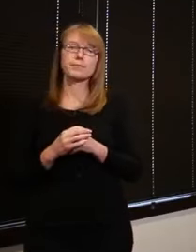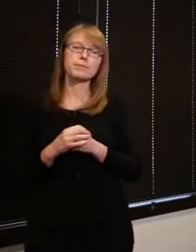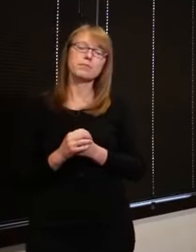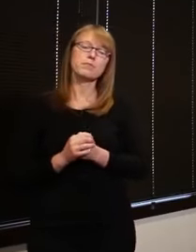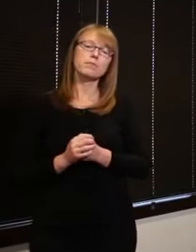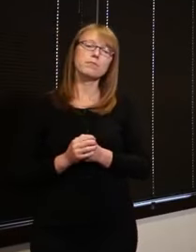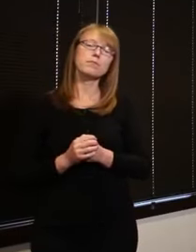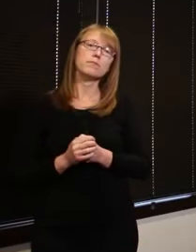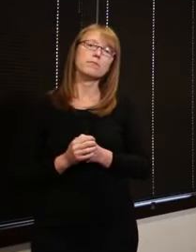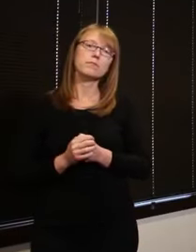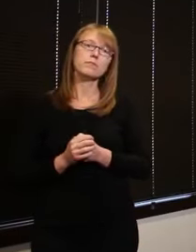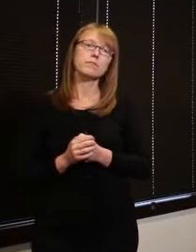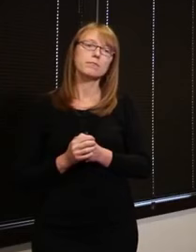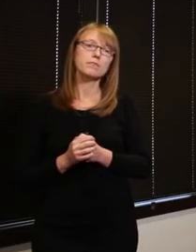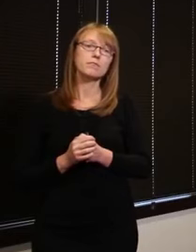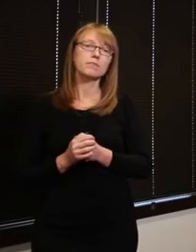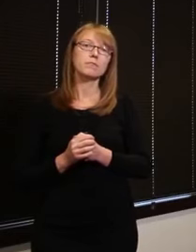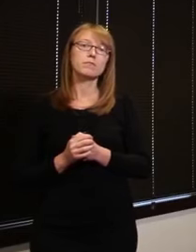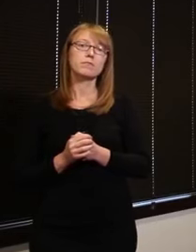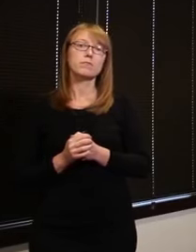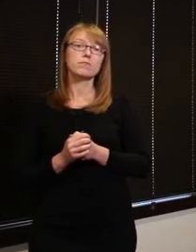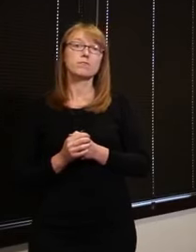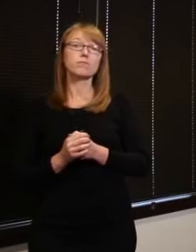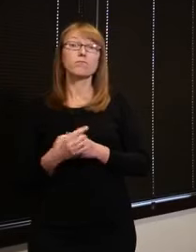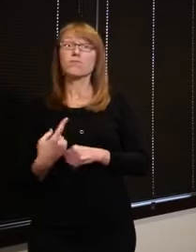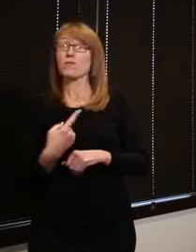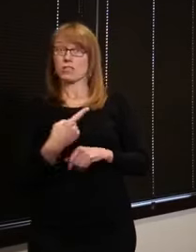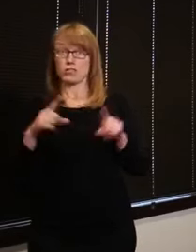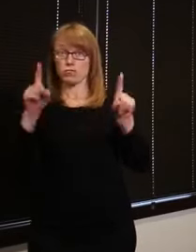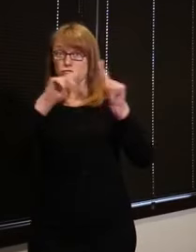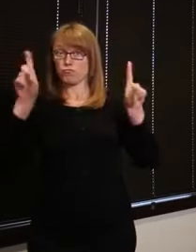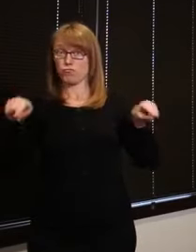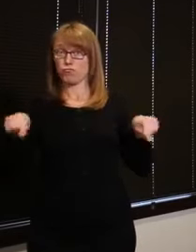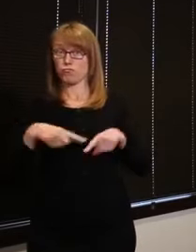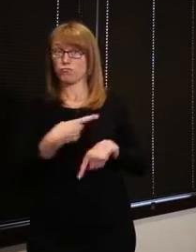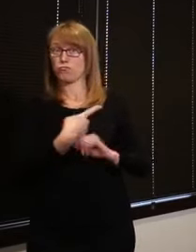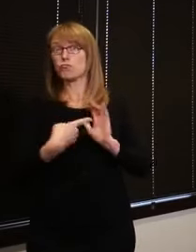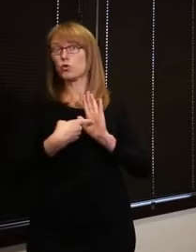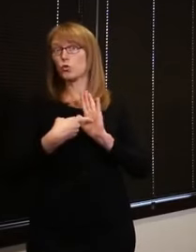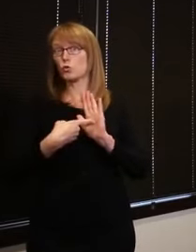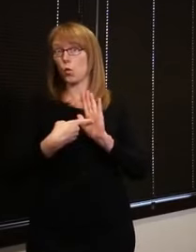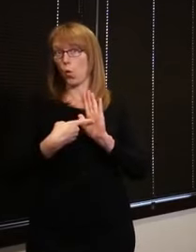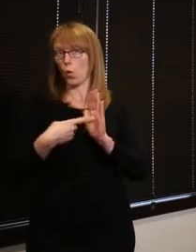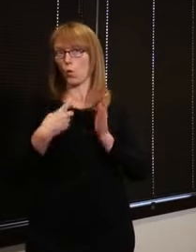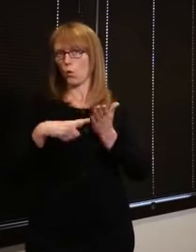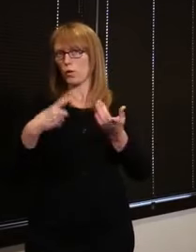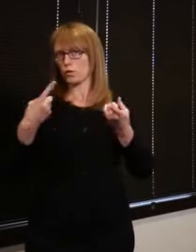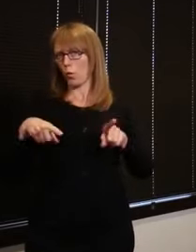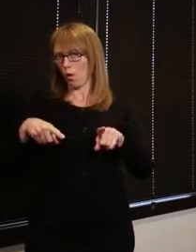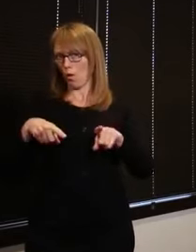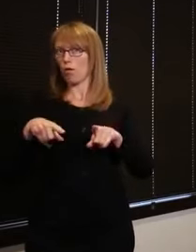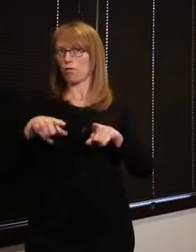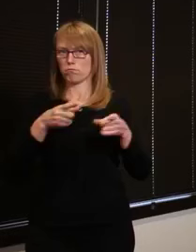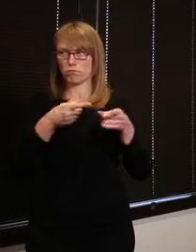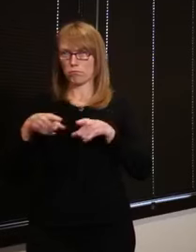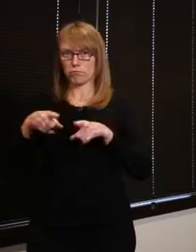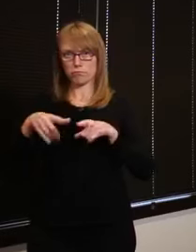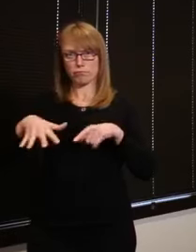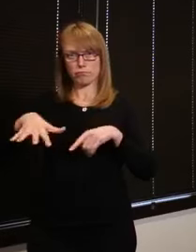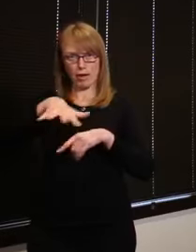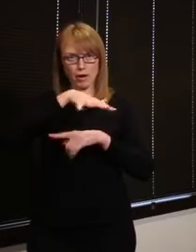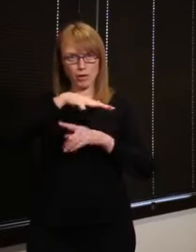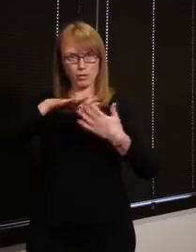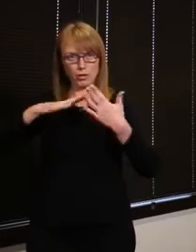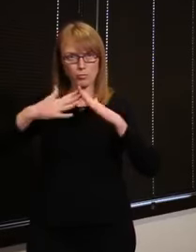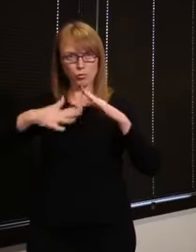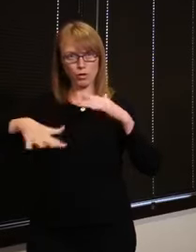So I think this chart here will really help show what is occurring out in the community, and it makes it a little bit